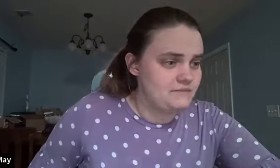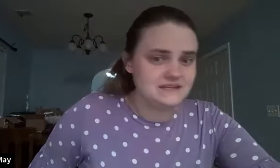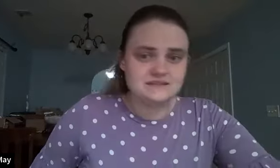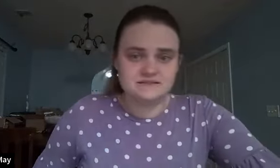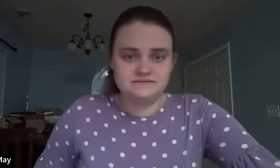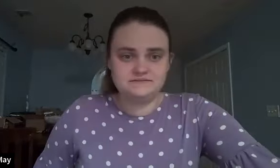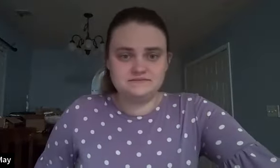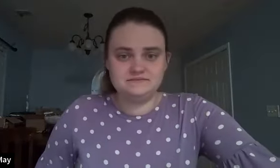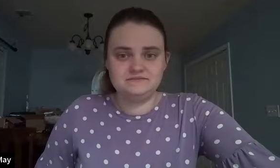Rabbit,